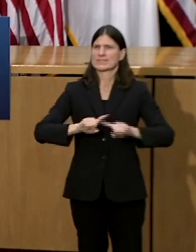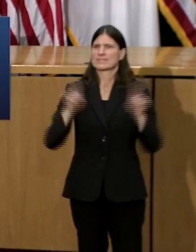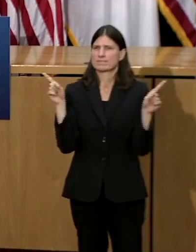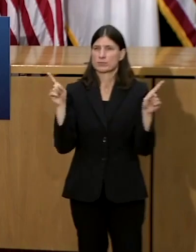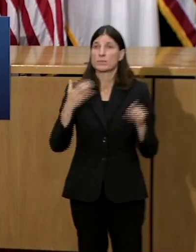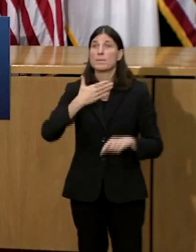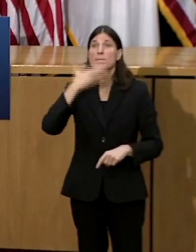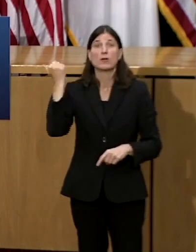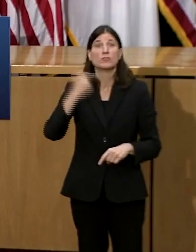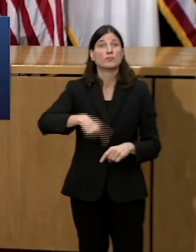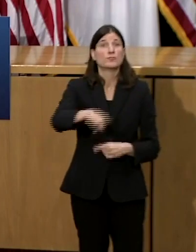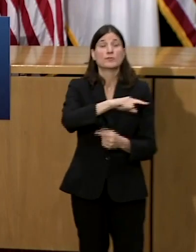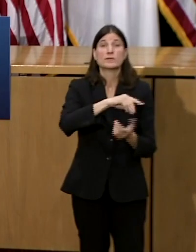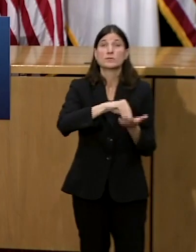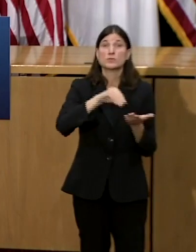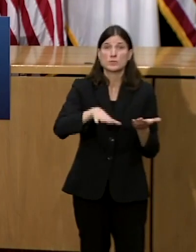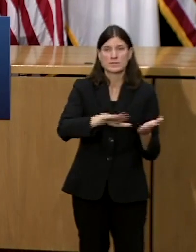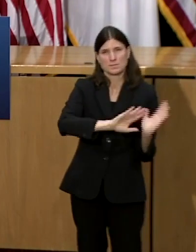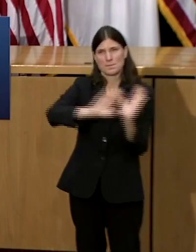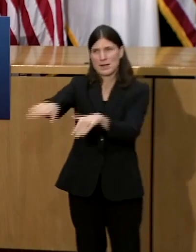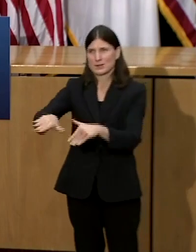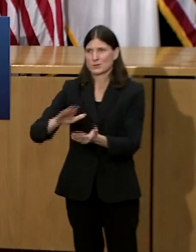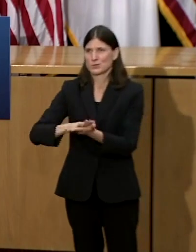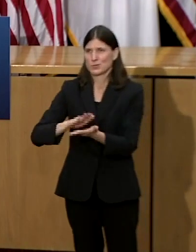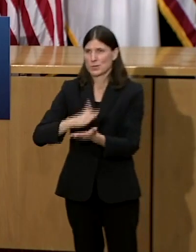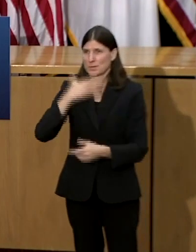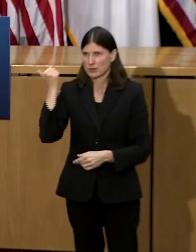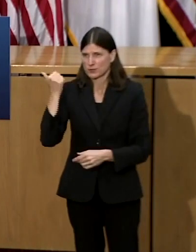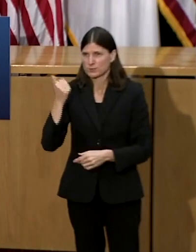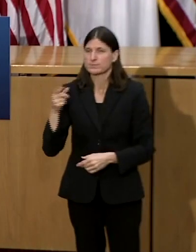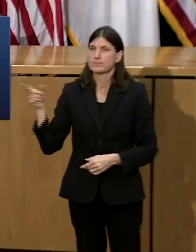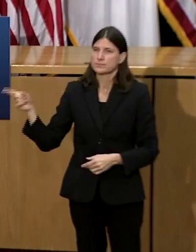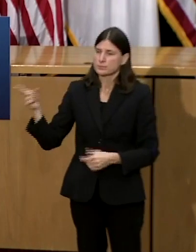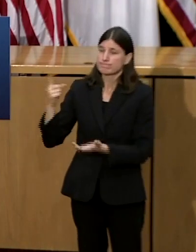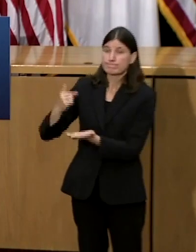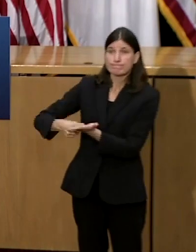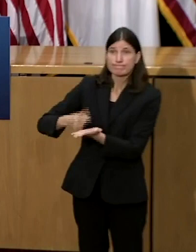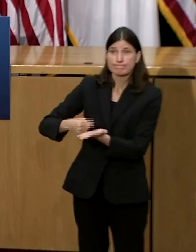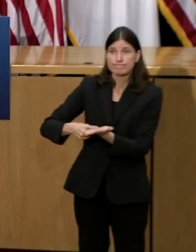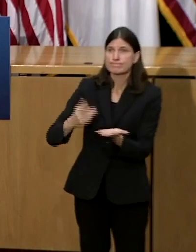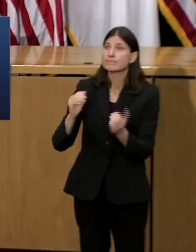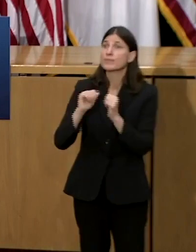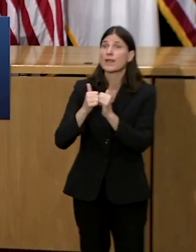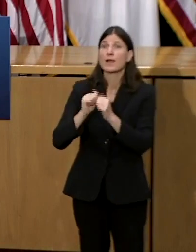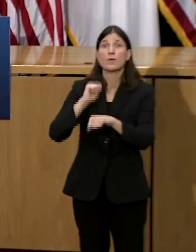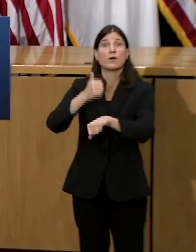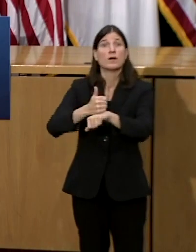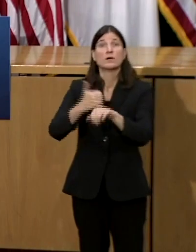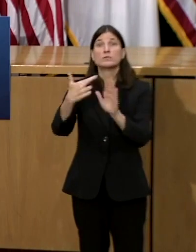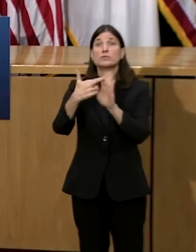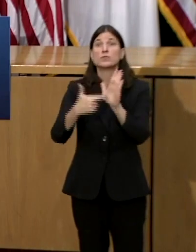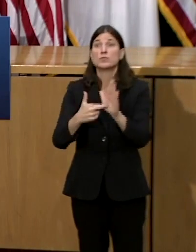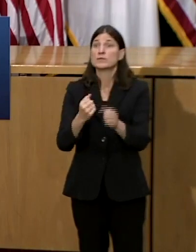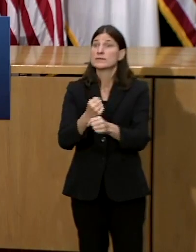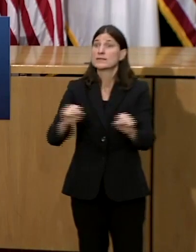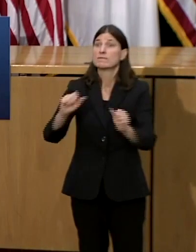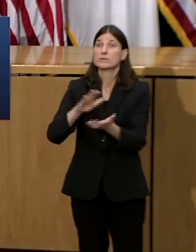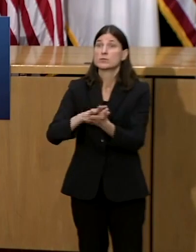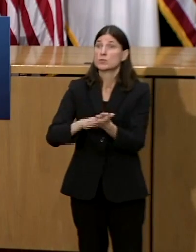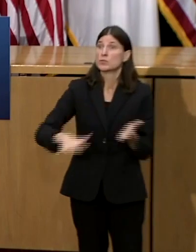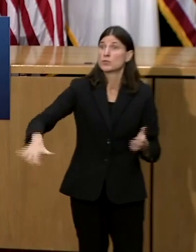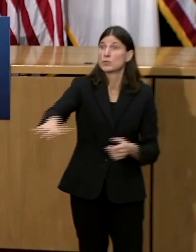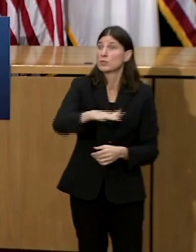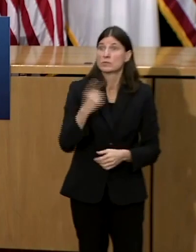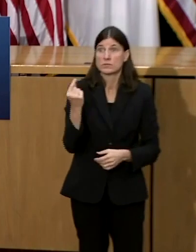Specifically, districts are now expected to prioritize in-person learning across all color-coded categories, unless